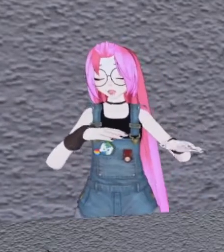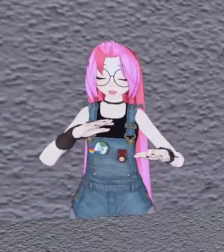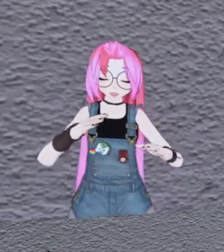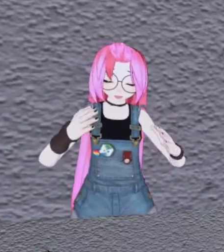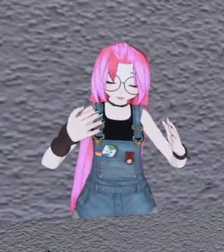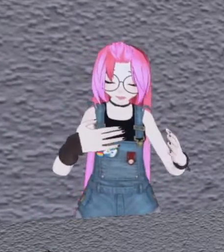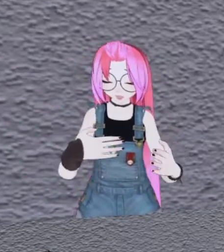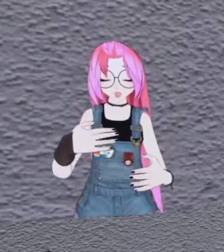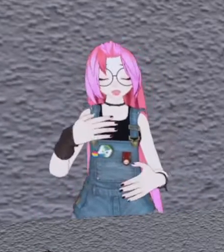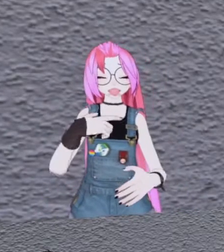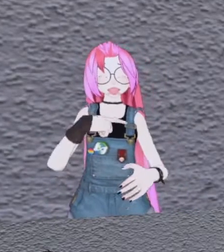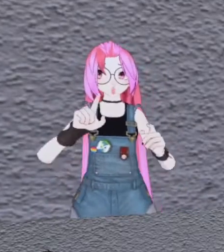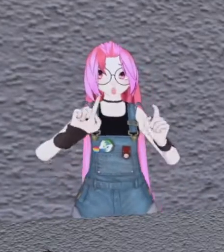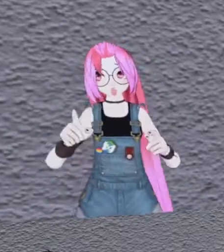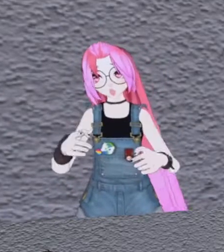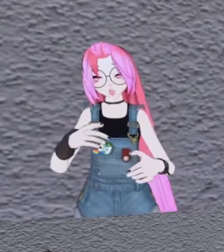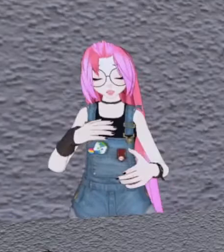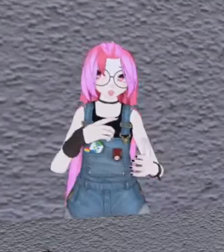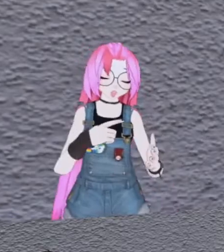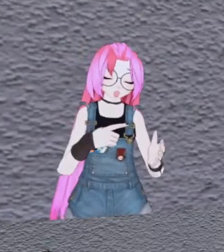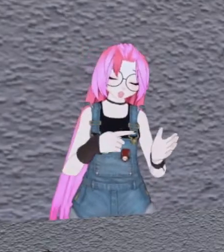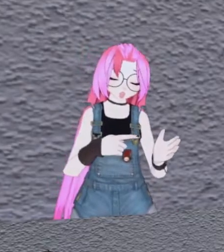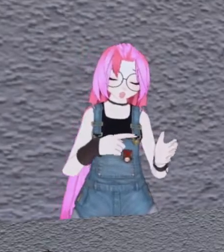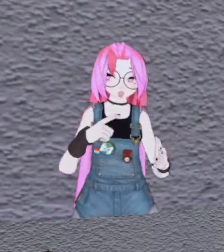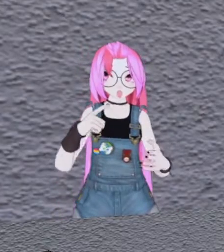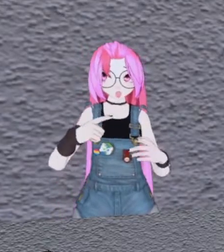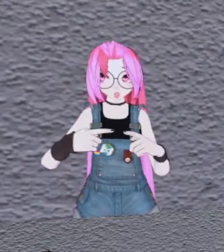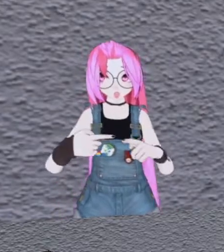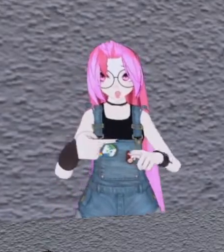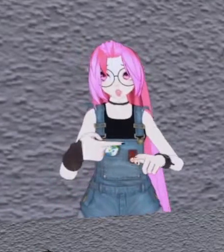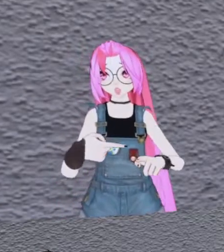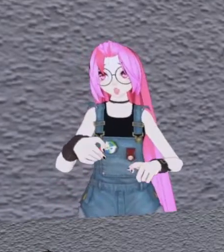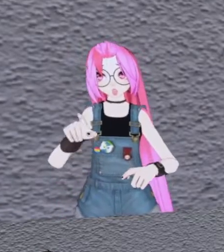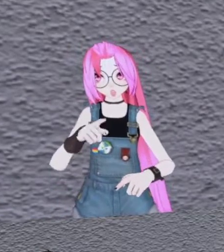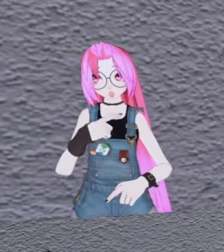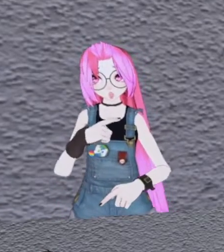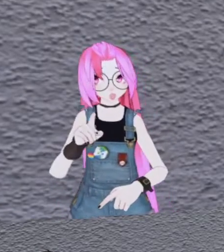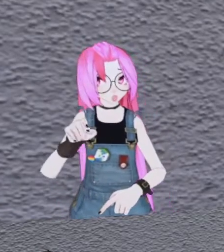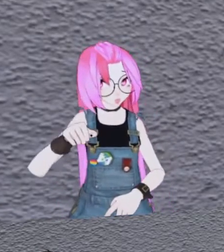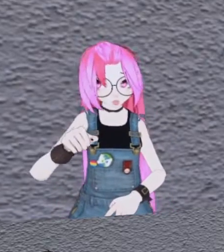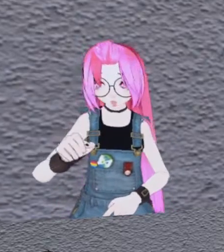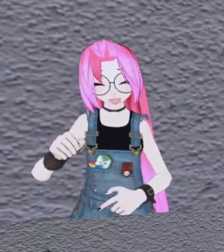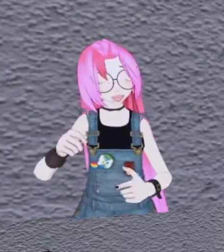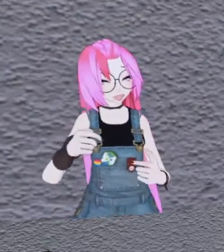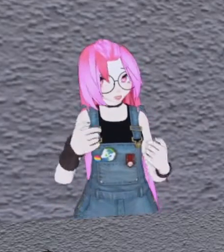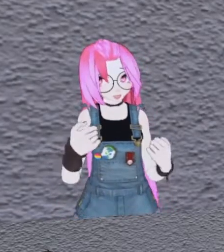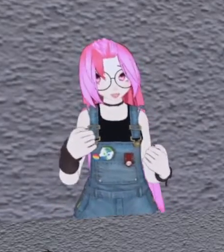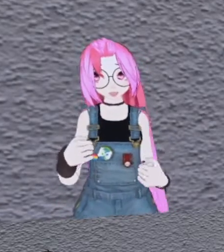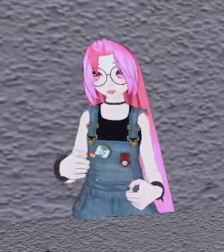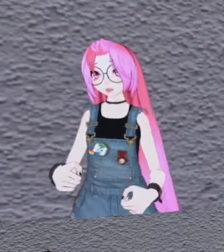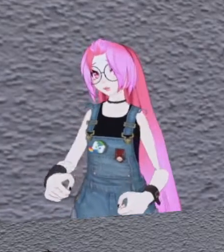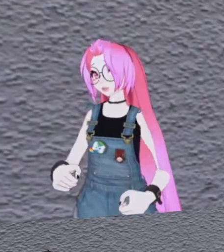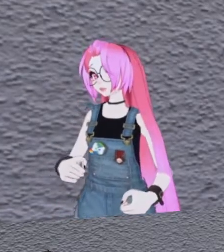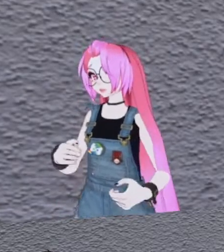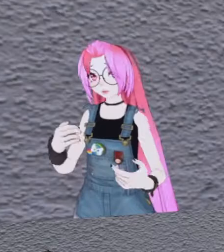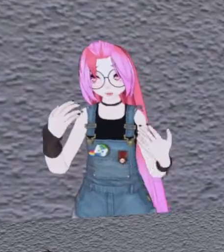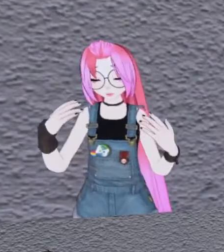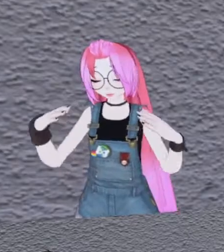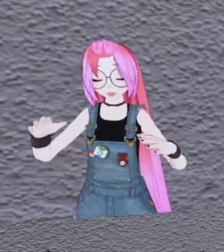Anyways, so I went home and I was talking with my friend, and she was like, "You should totally do it." And I'm like, "I don't know, like